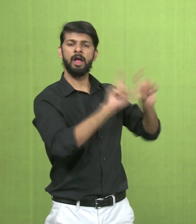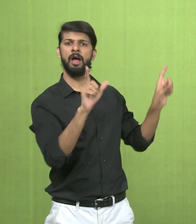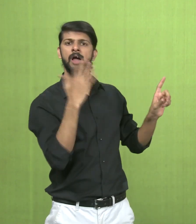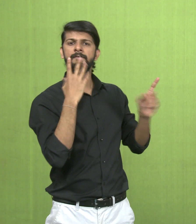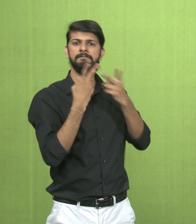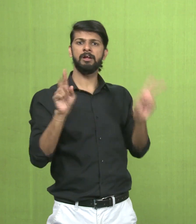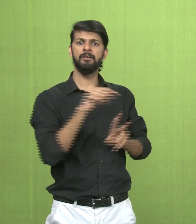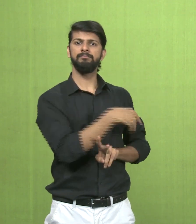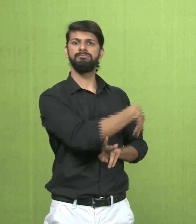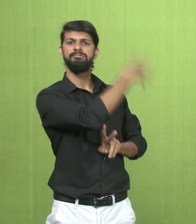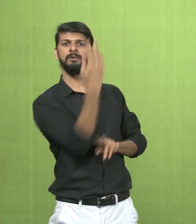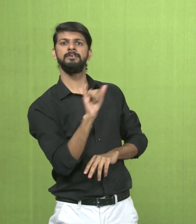is rainbow.